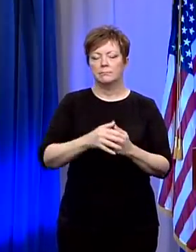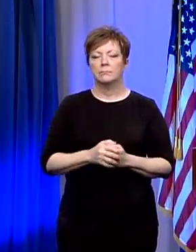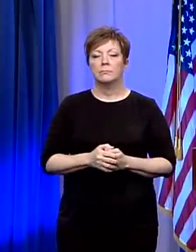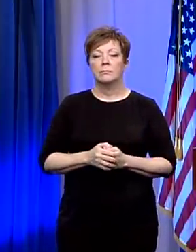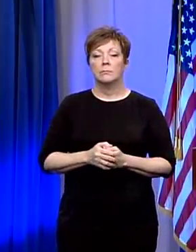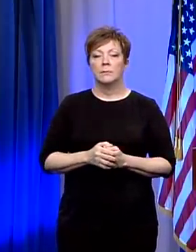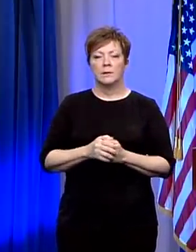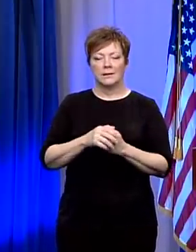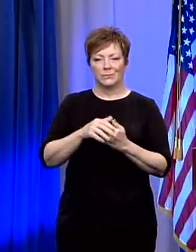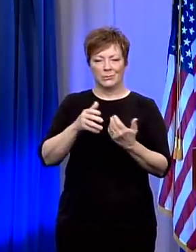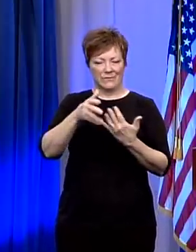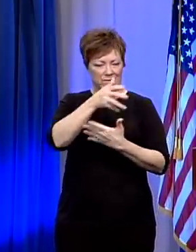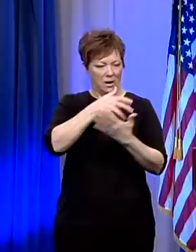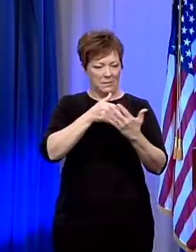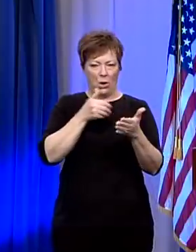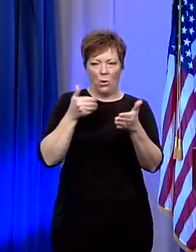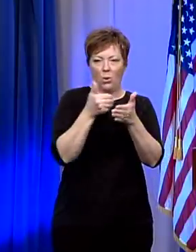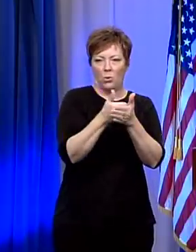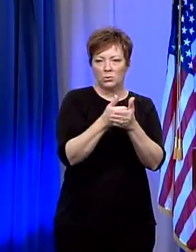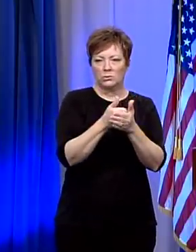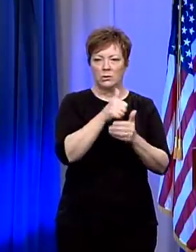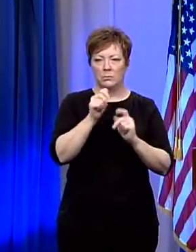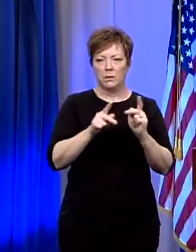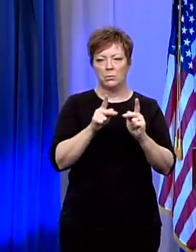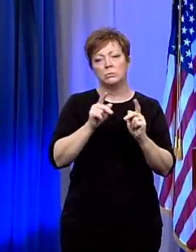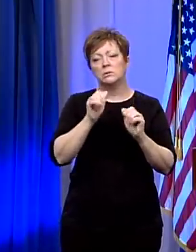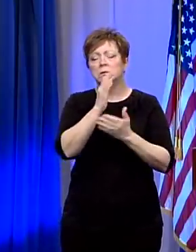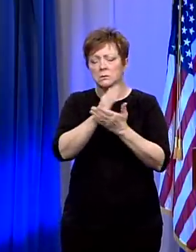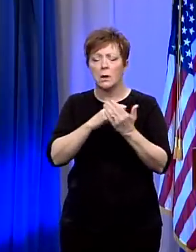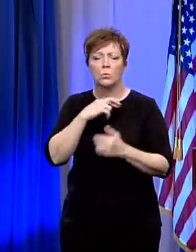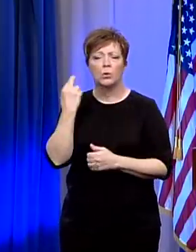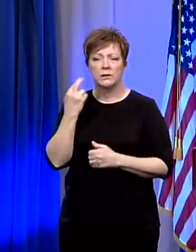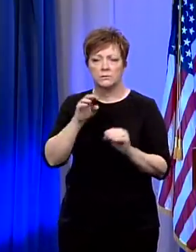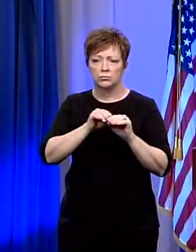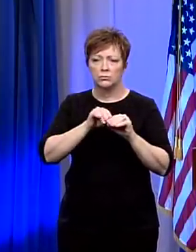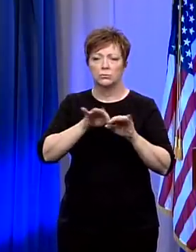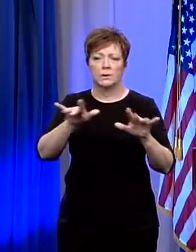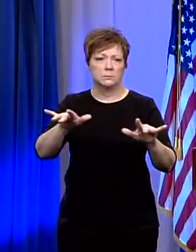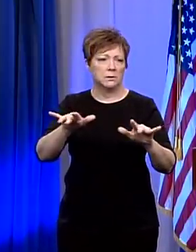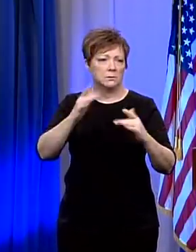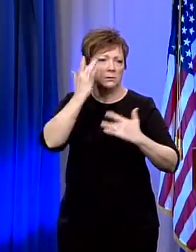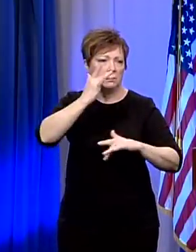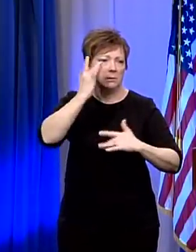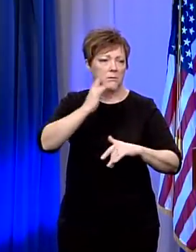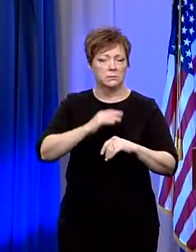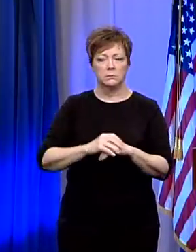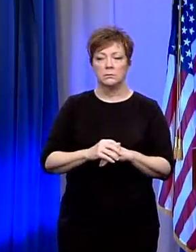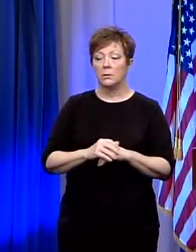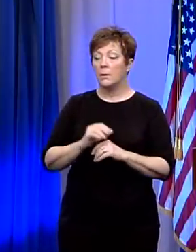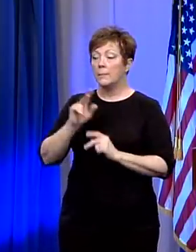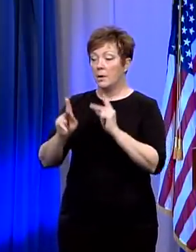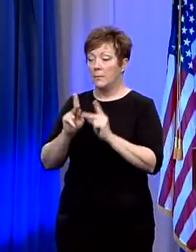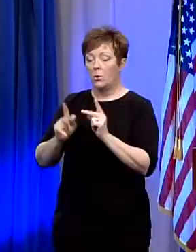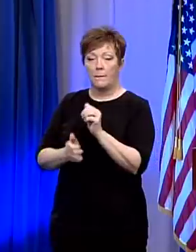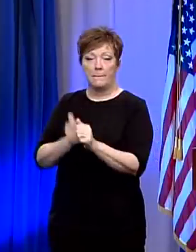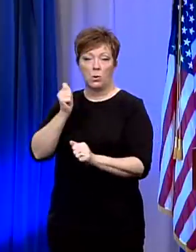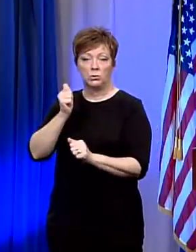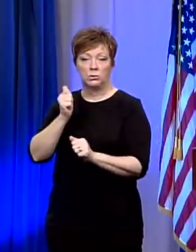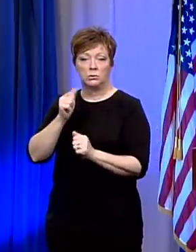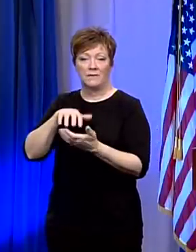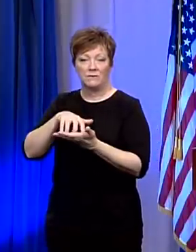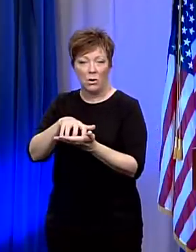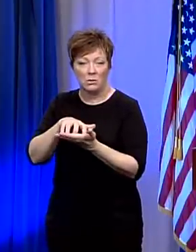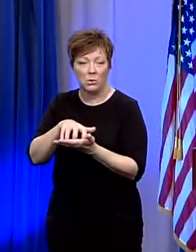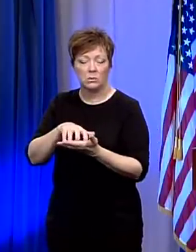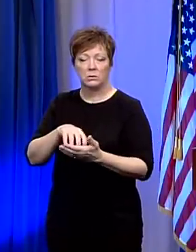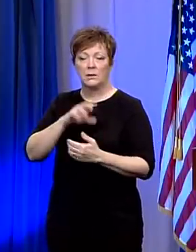very close to other people, there's some risk for disease transmission. And so for those who are most vulnerable, the elderly and those with chronic health